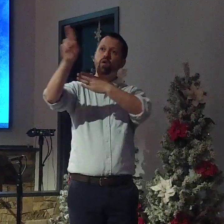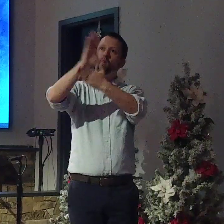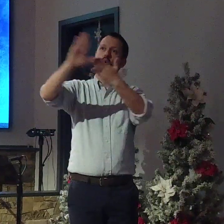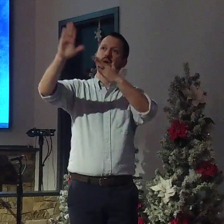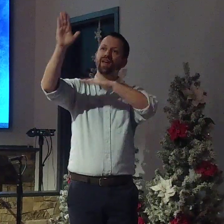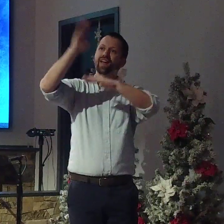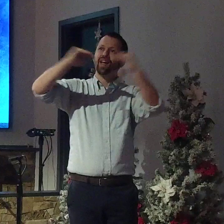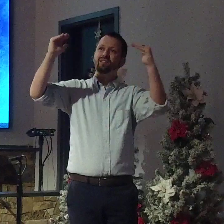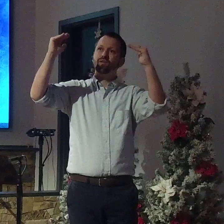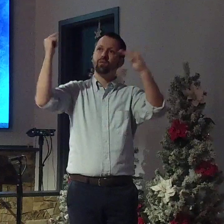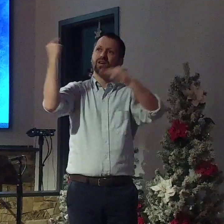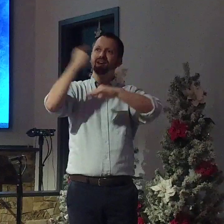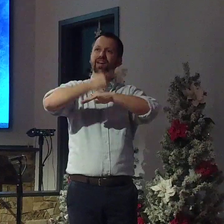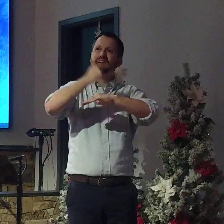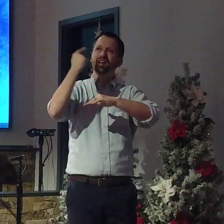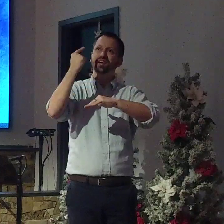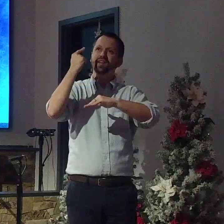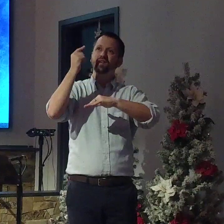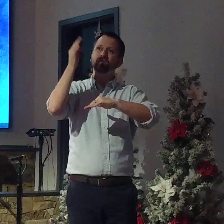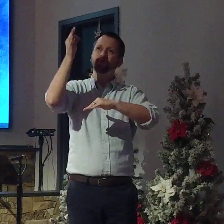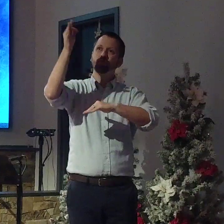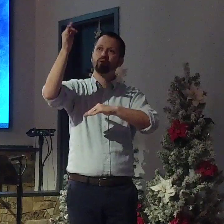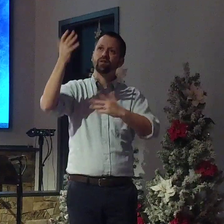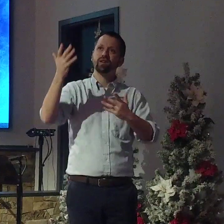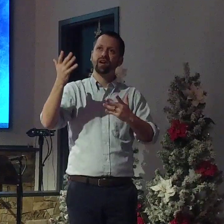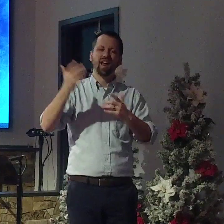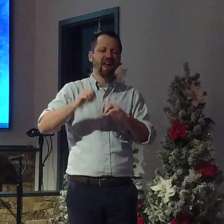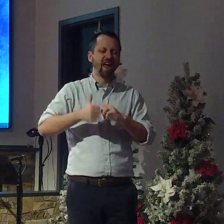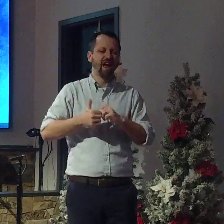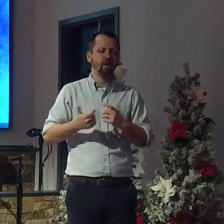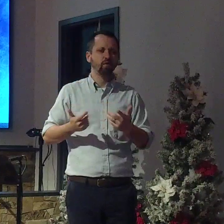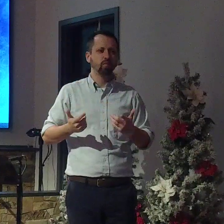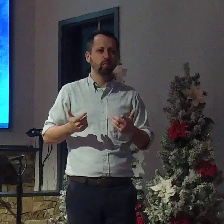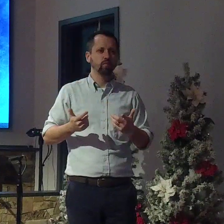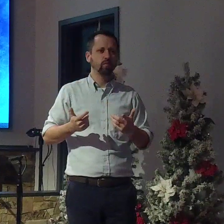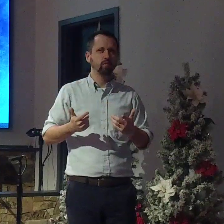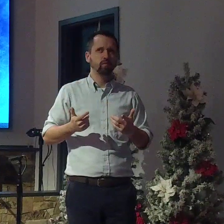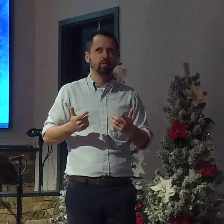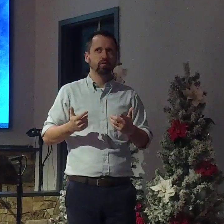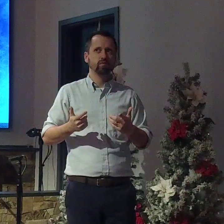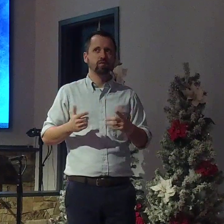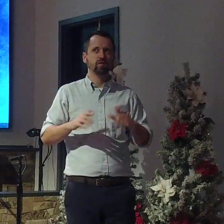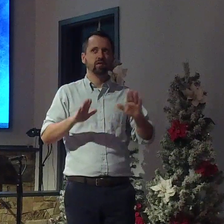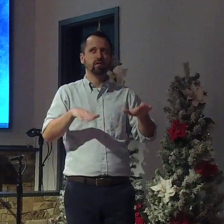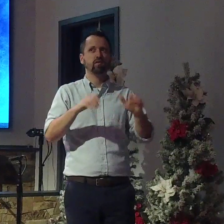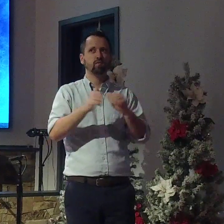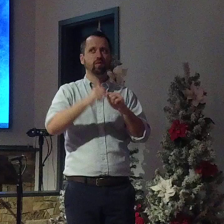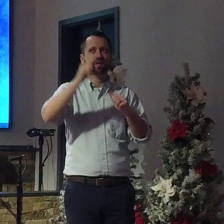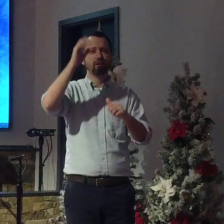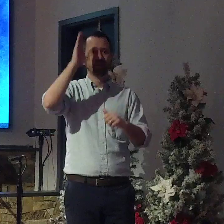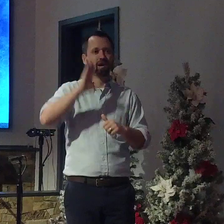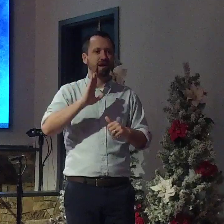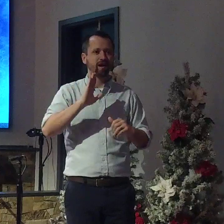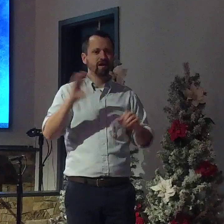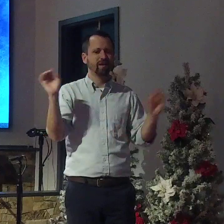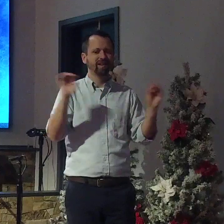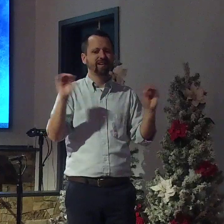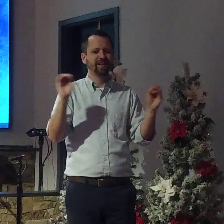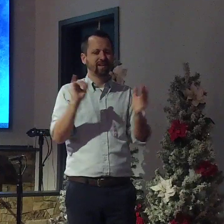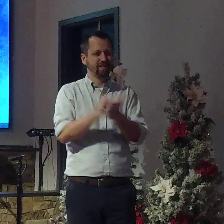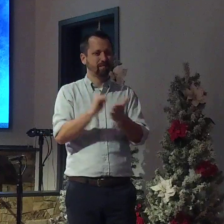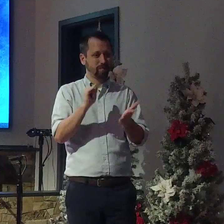words. The disciple of Jesus, John, said, "Hey, if we say that we have no sin,